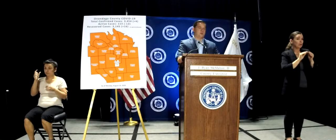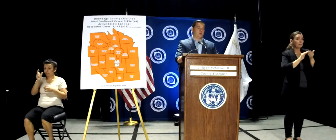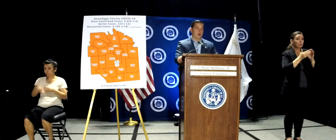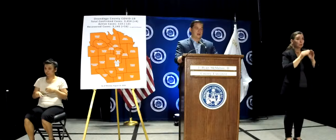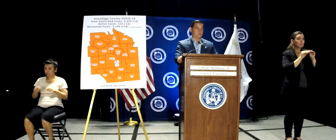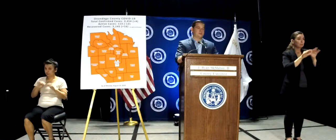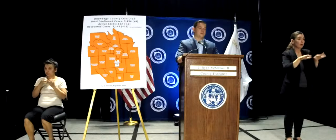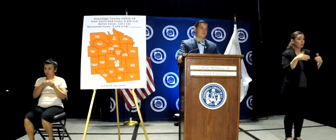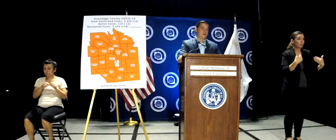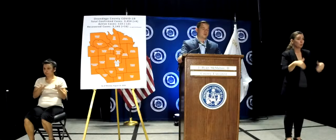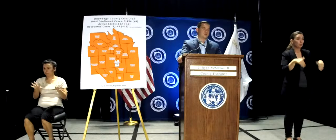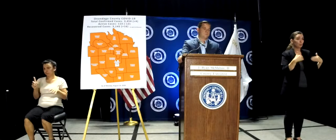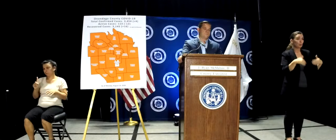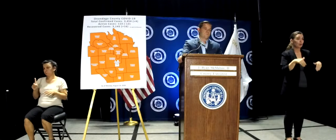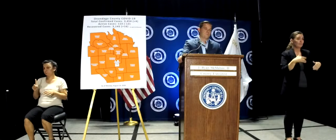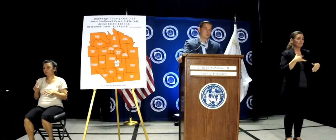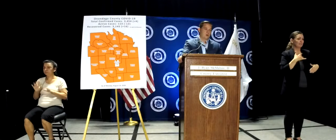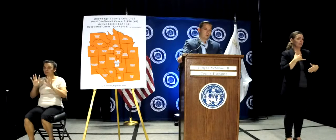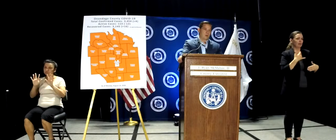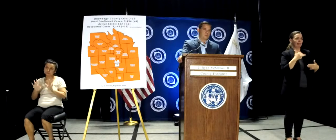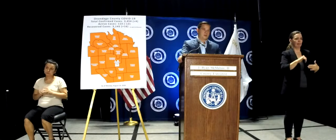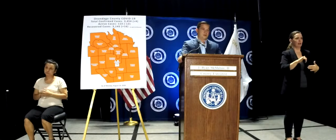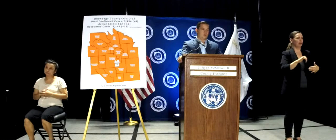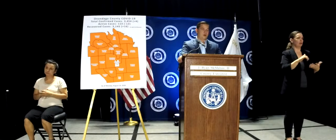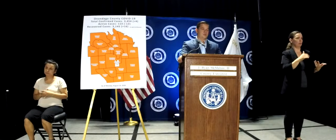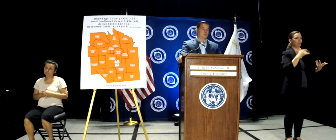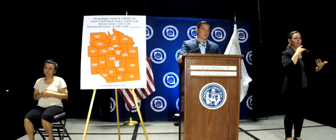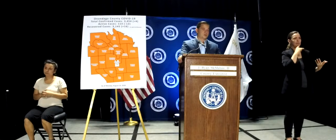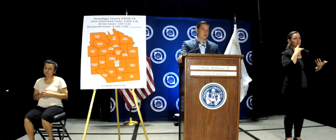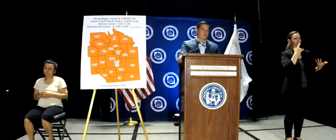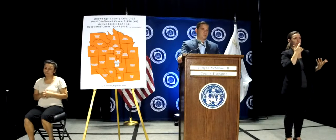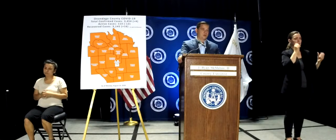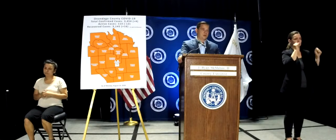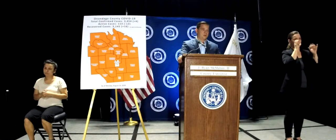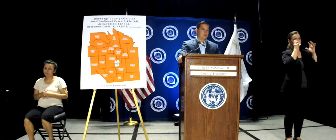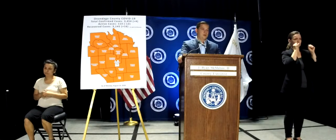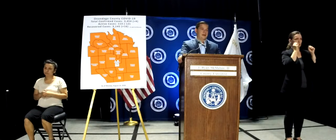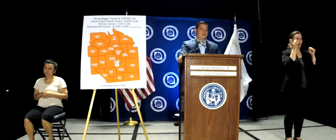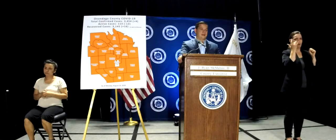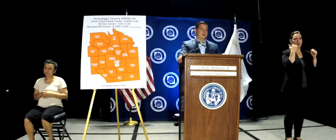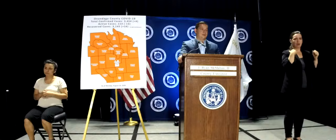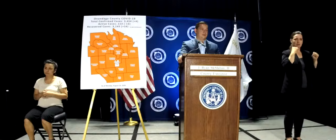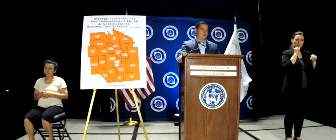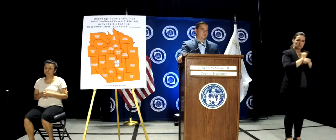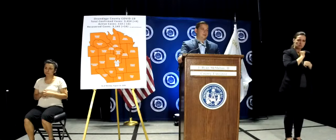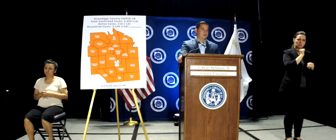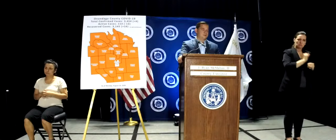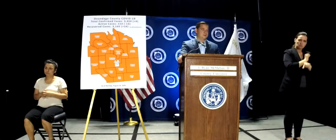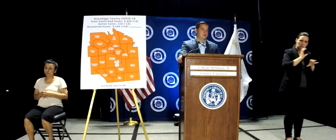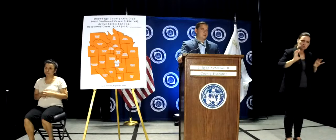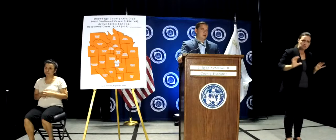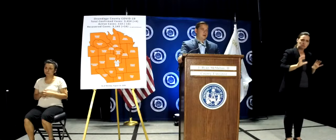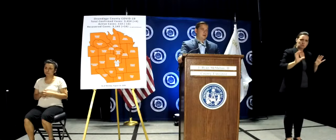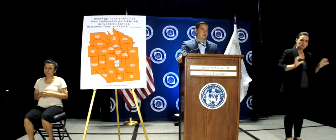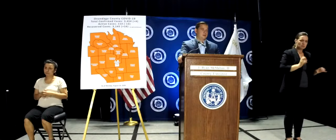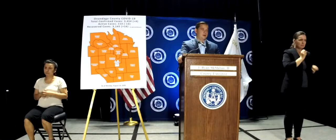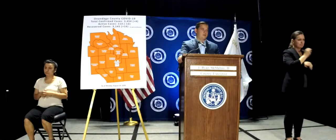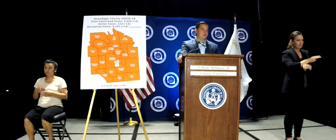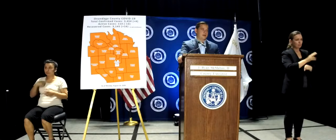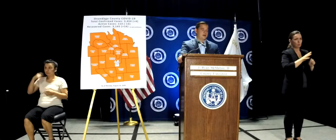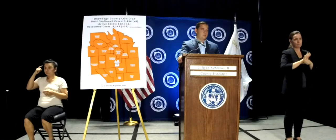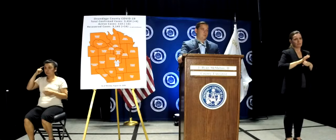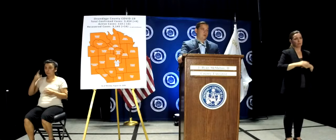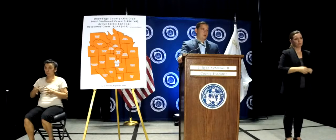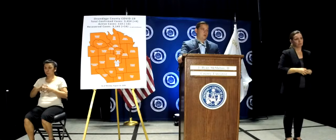that as being the randomness of the infection, representing the greatest risk to the community. Not that there's